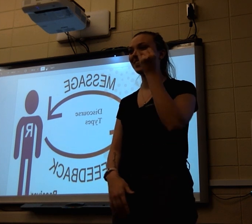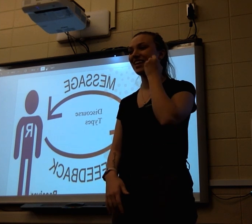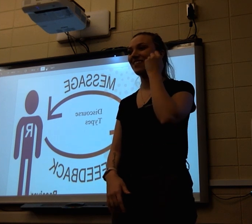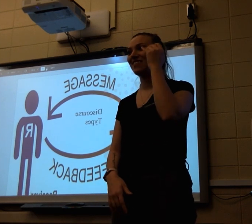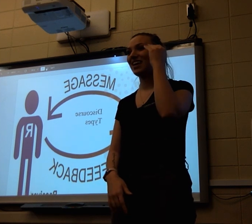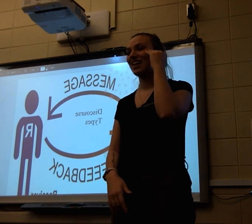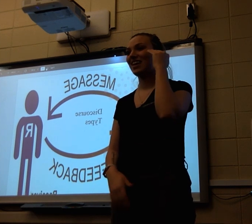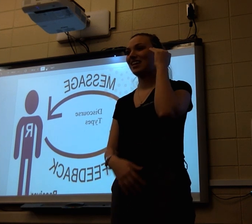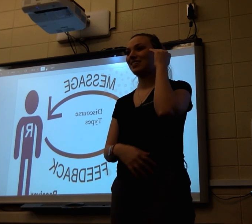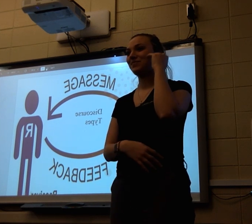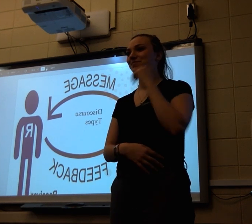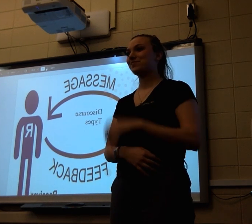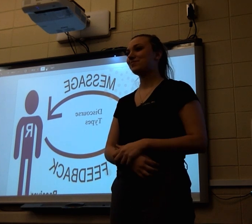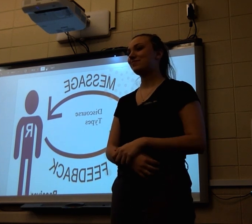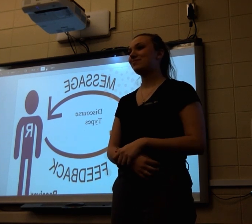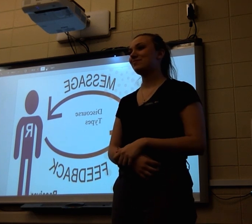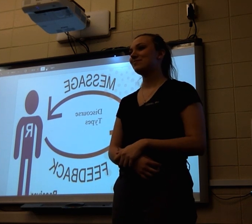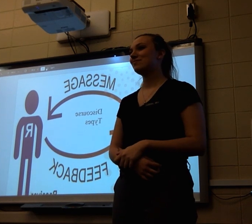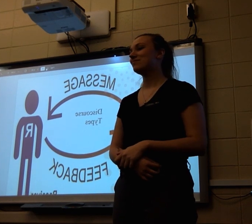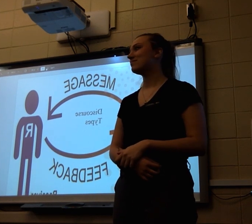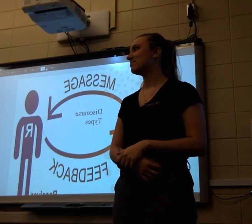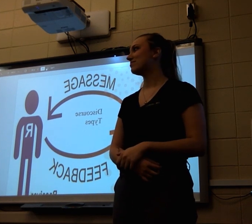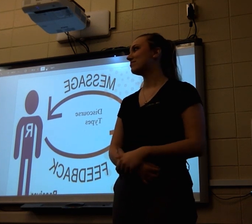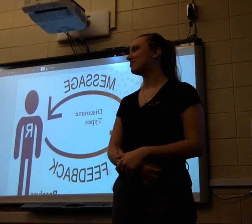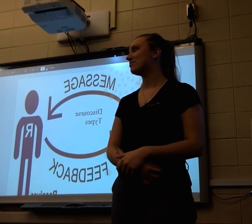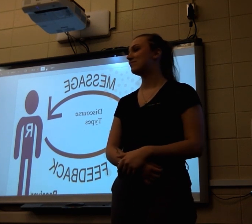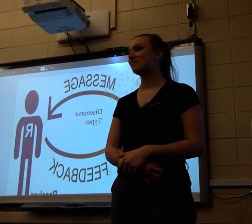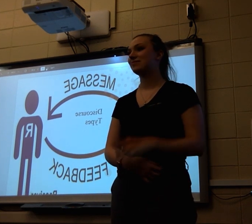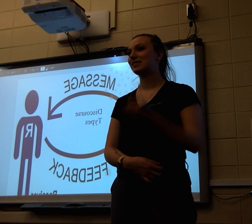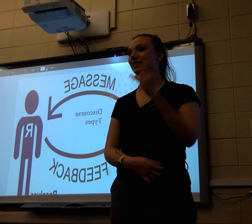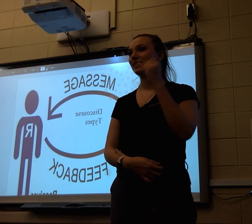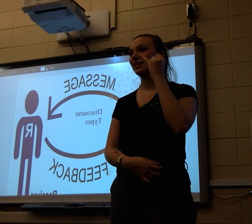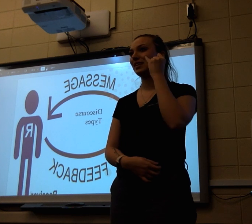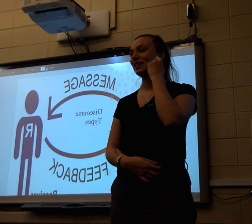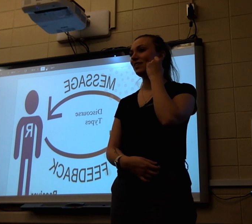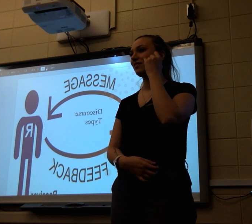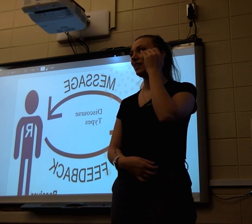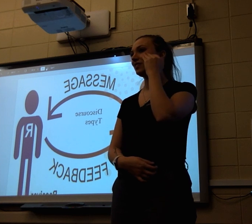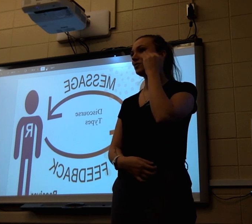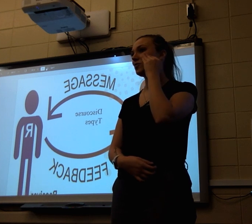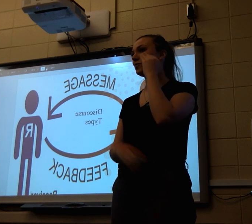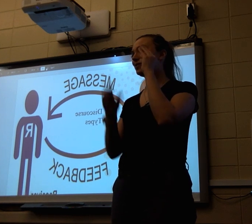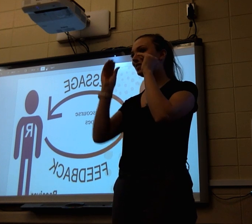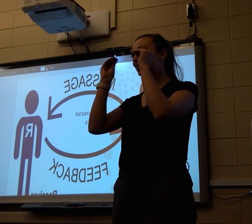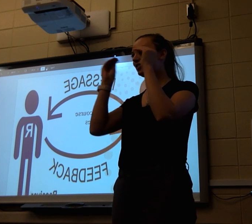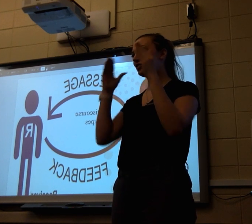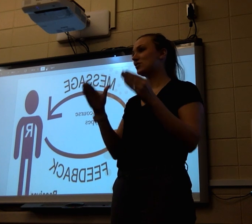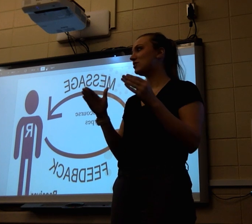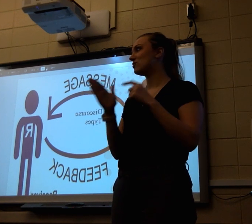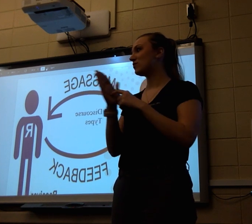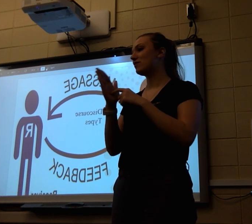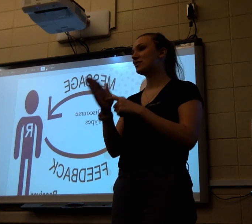a part on the page that's up, not on the slide, if I just hold it up, they're like, really? I have